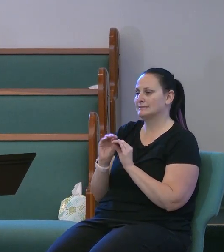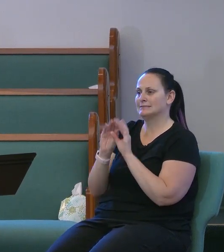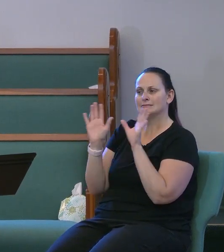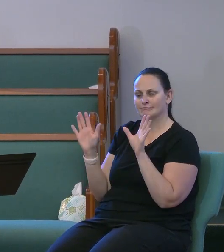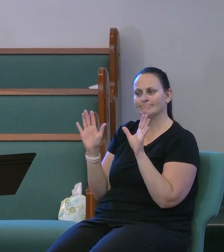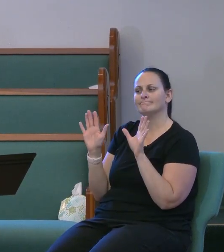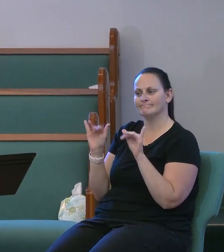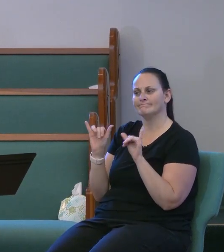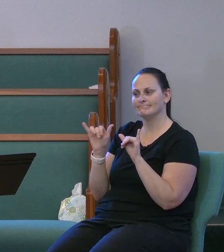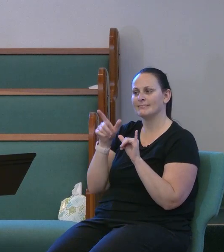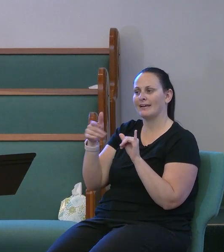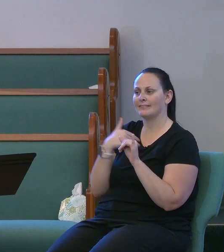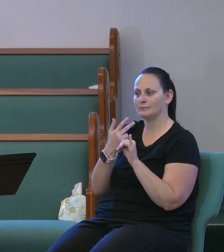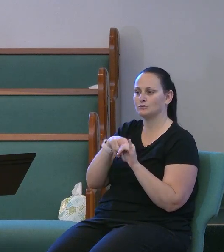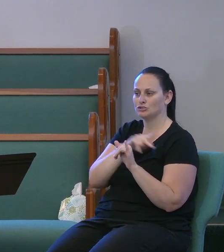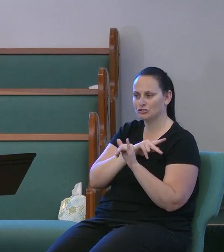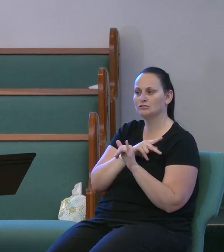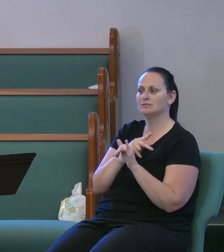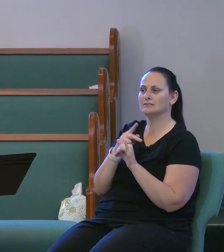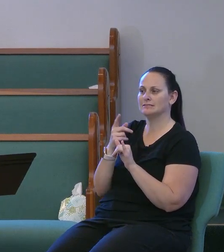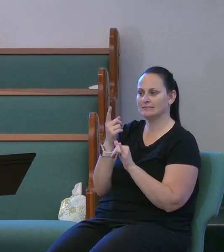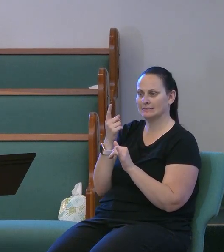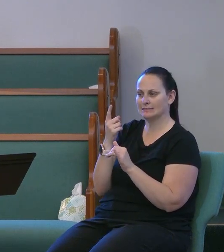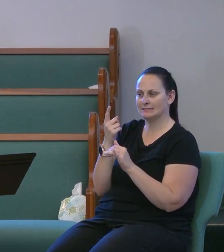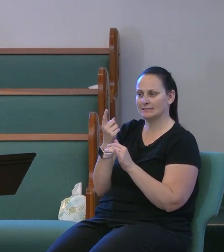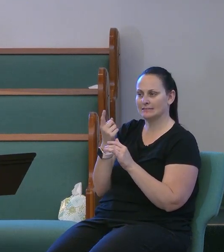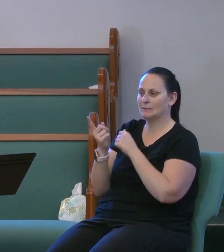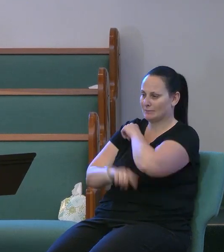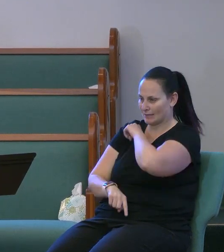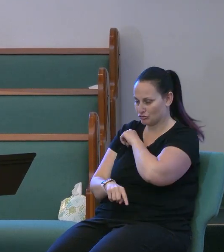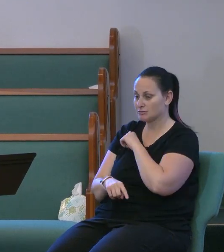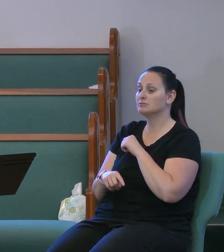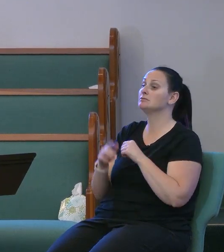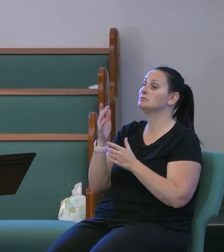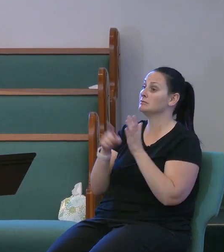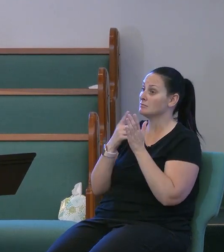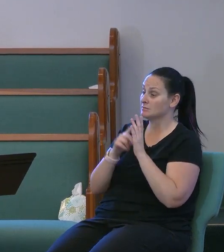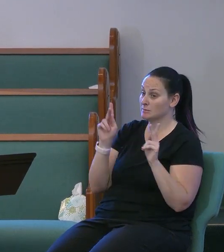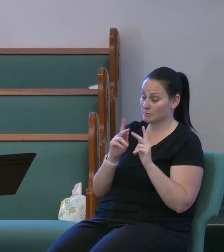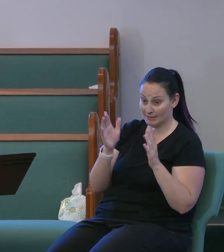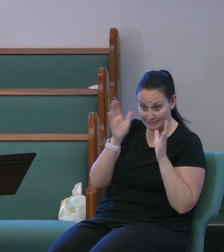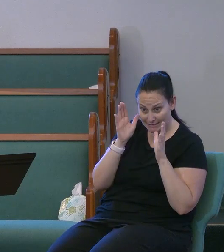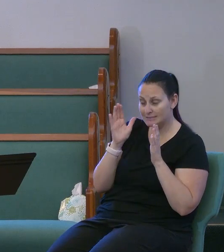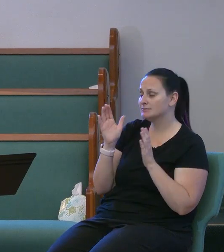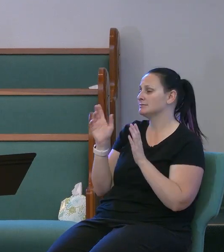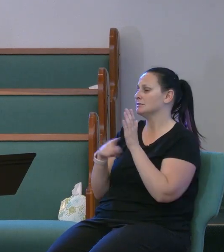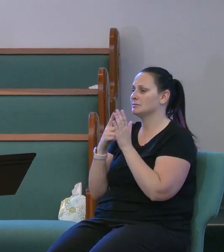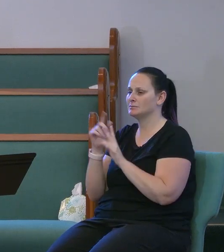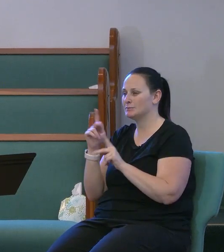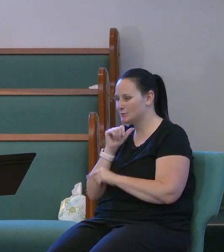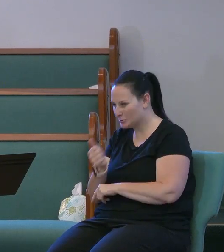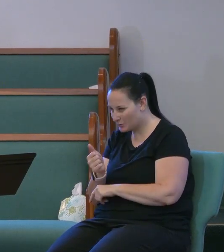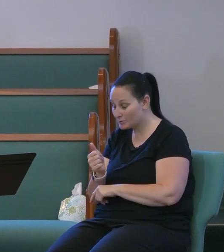there are personal implications. There's work to do. Sometimes people listen to us, sometimes they don't. And in